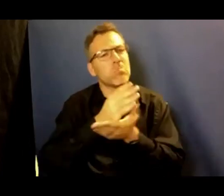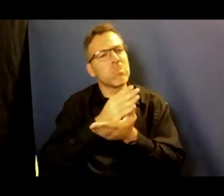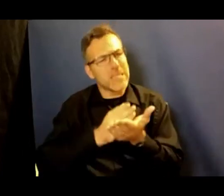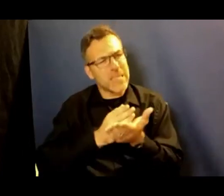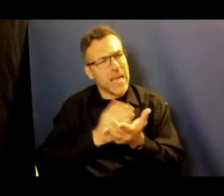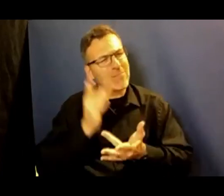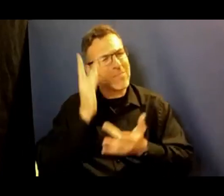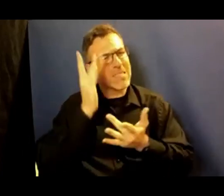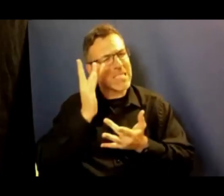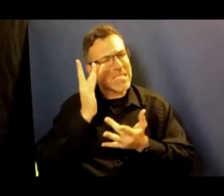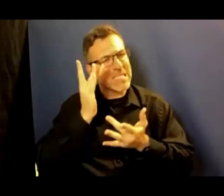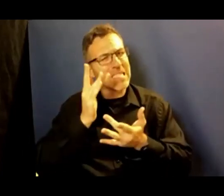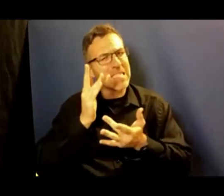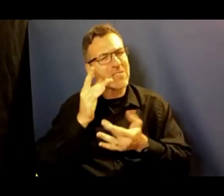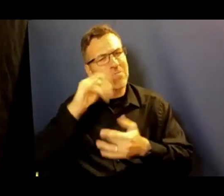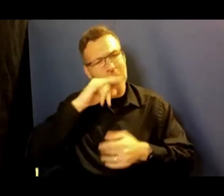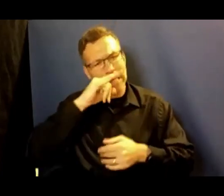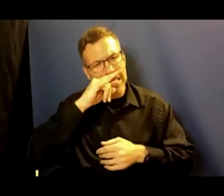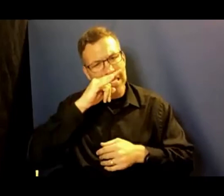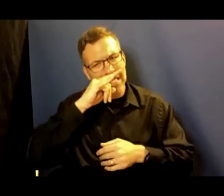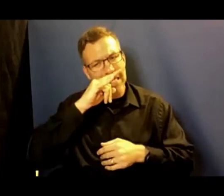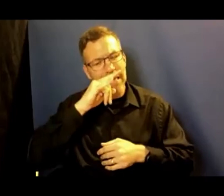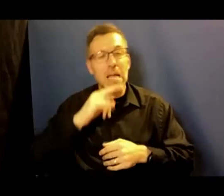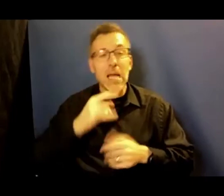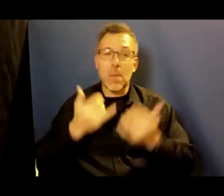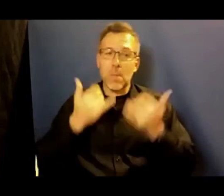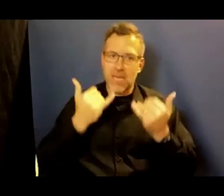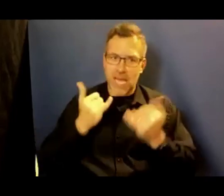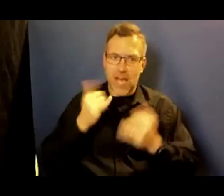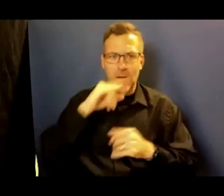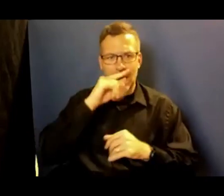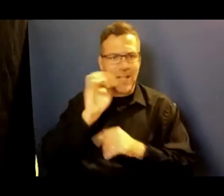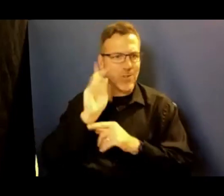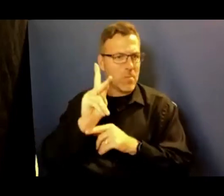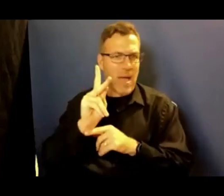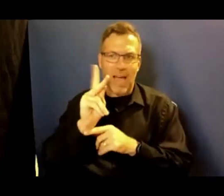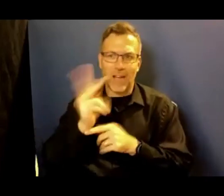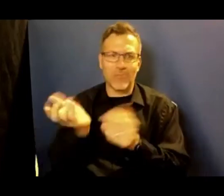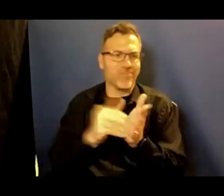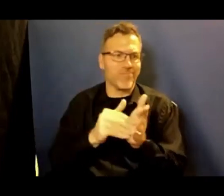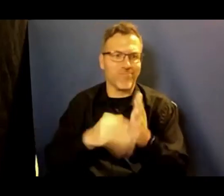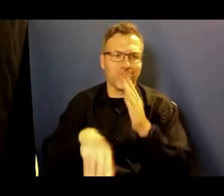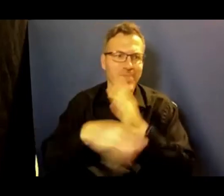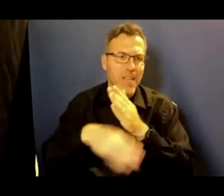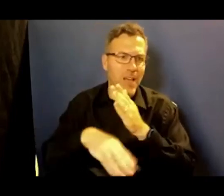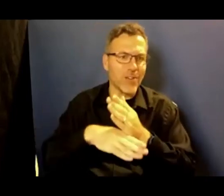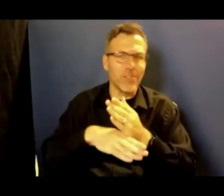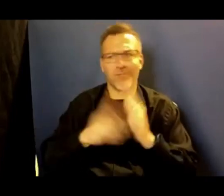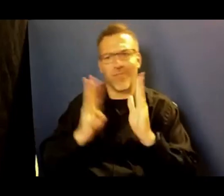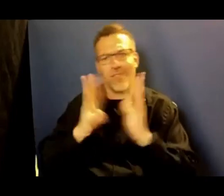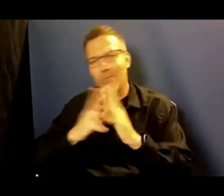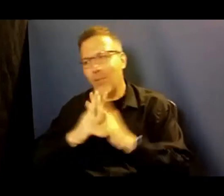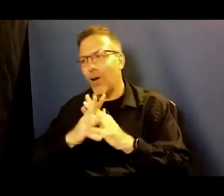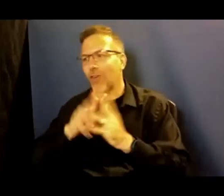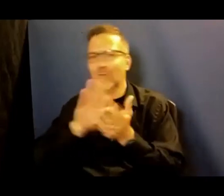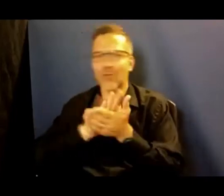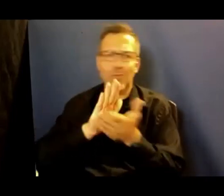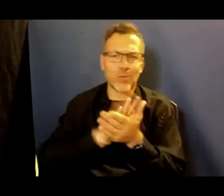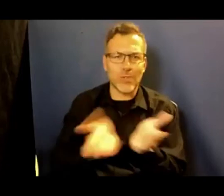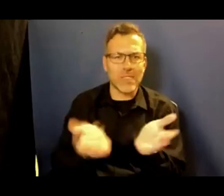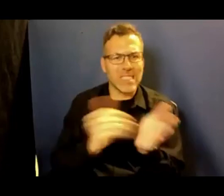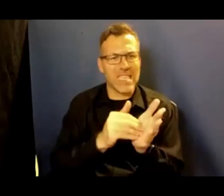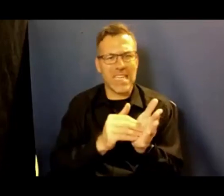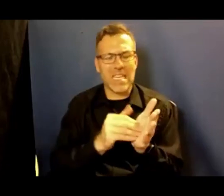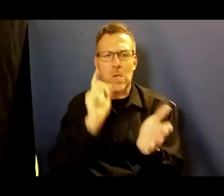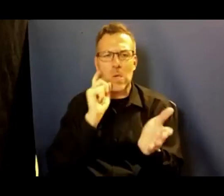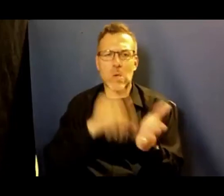but now that kids are back to doing normal activities, soccer and football, and schools are in session, we're seeing a lot of